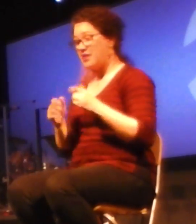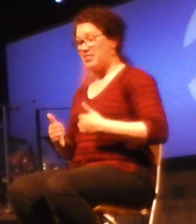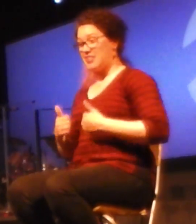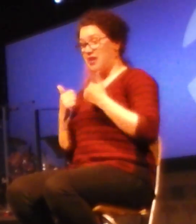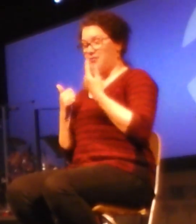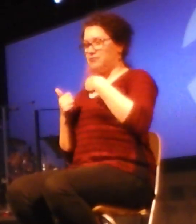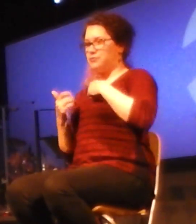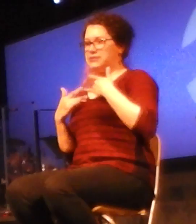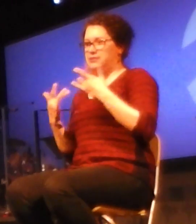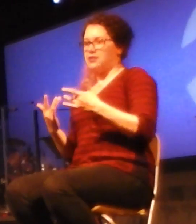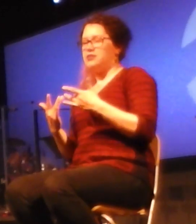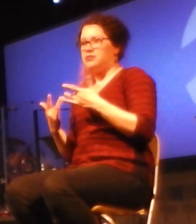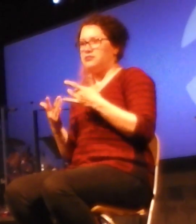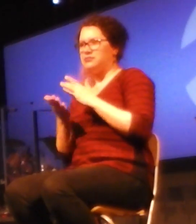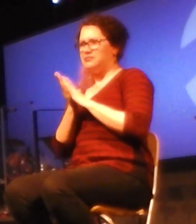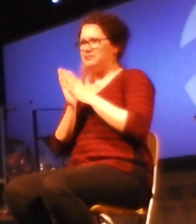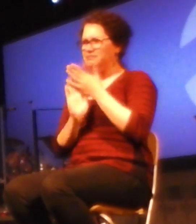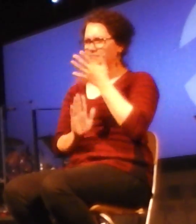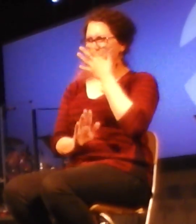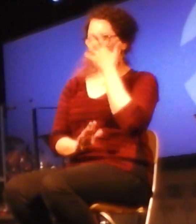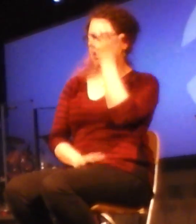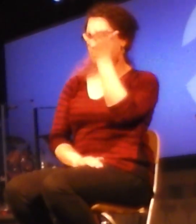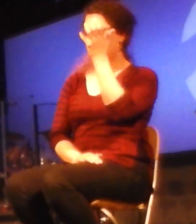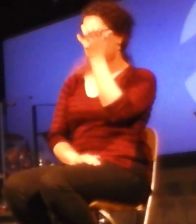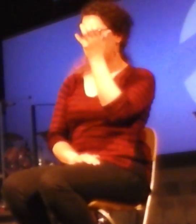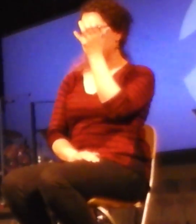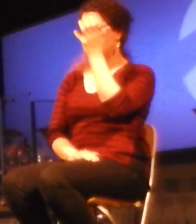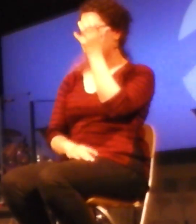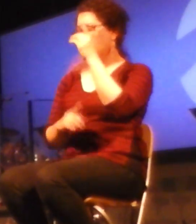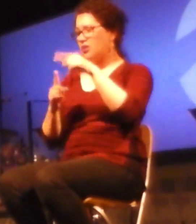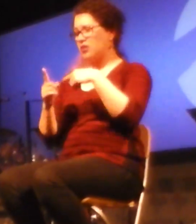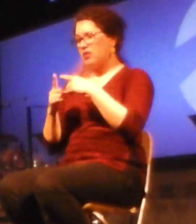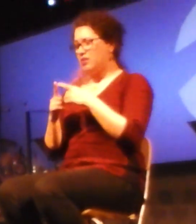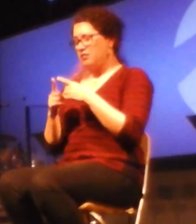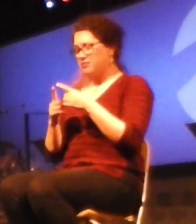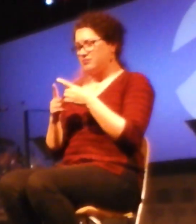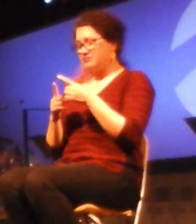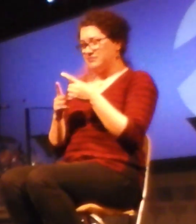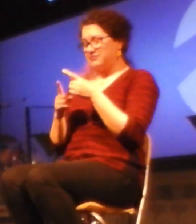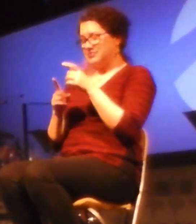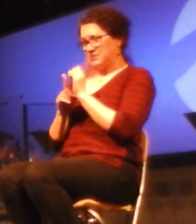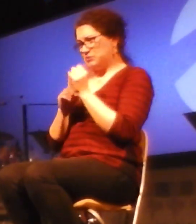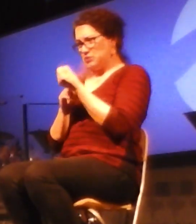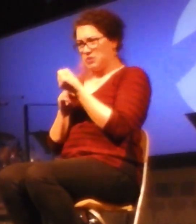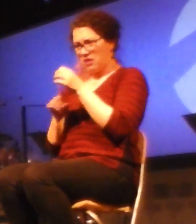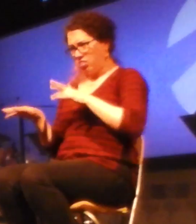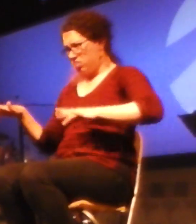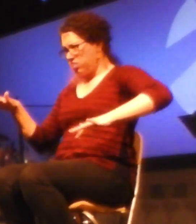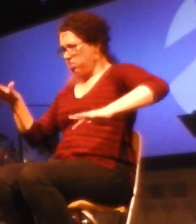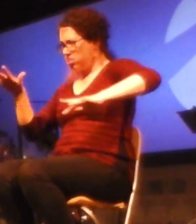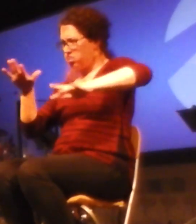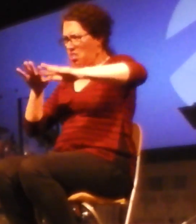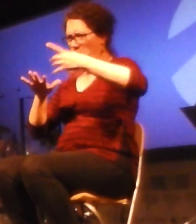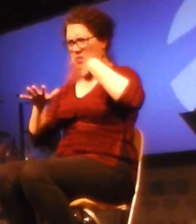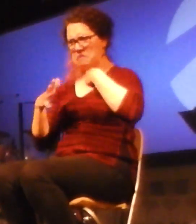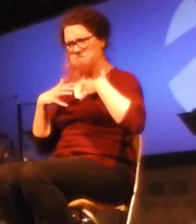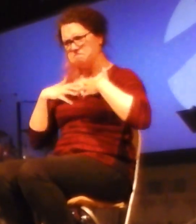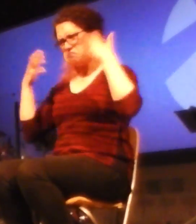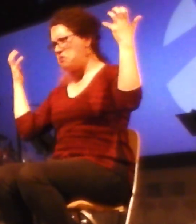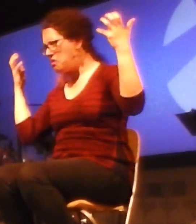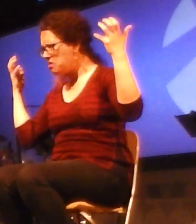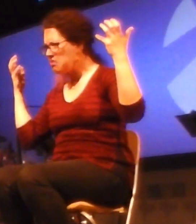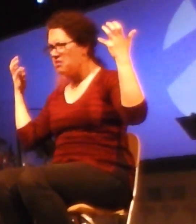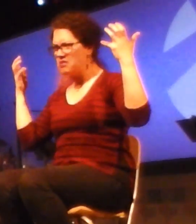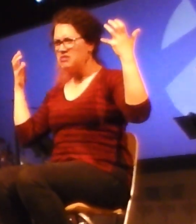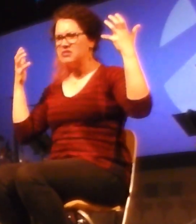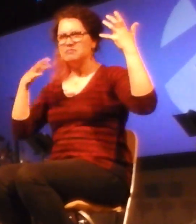to become angry at our circumstances And we end up taking it out on God, or we end up